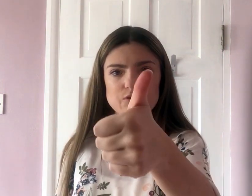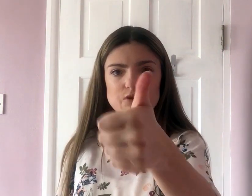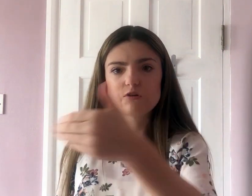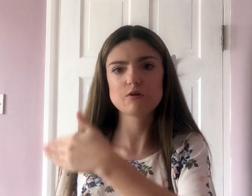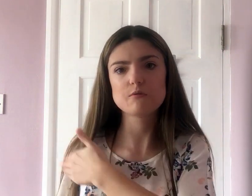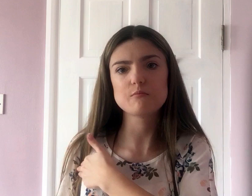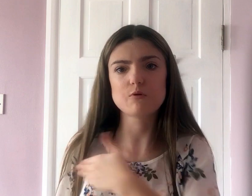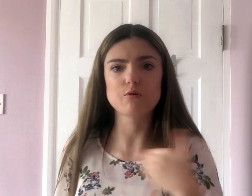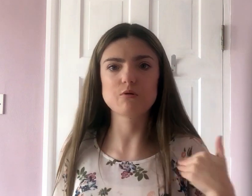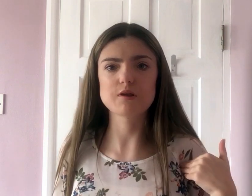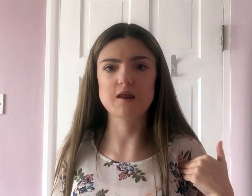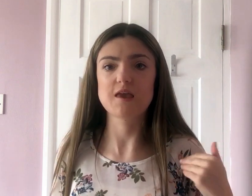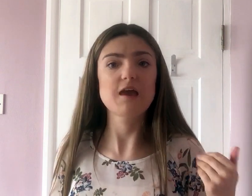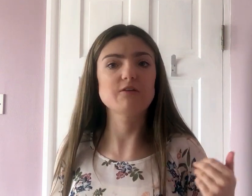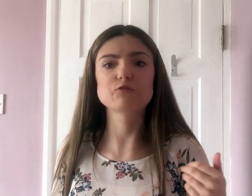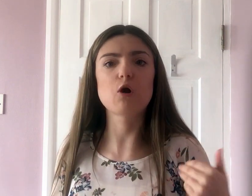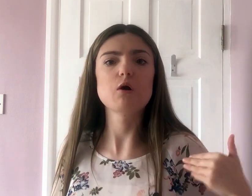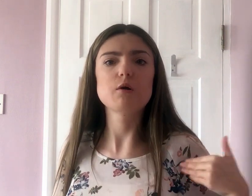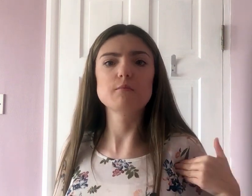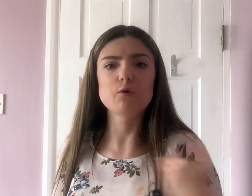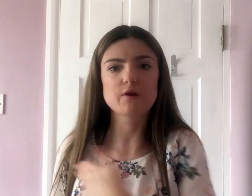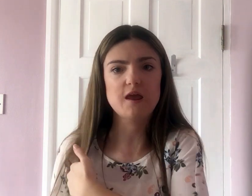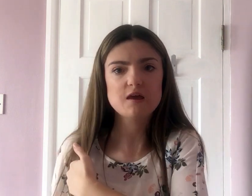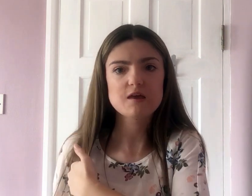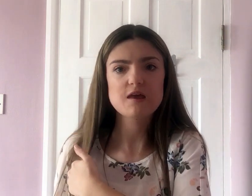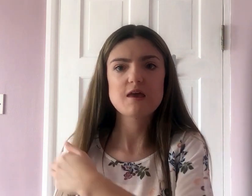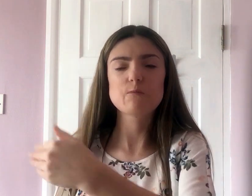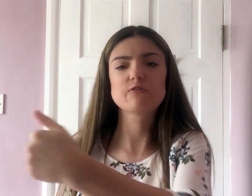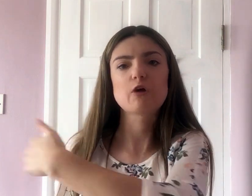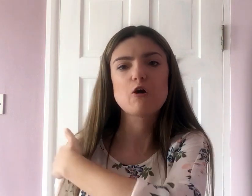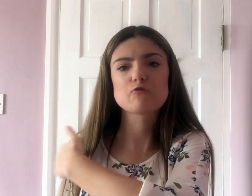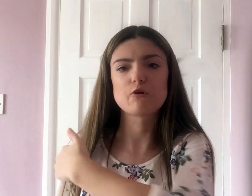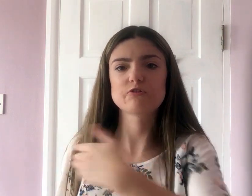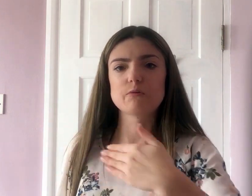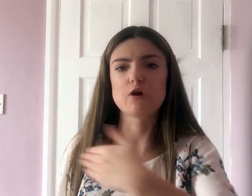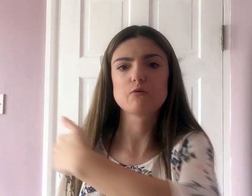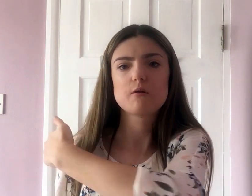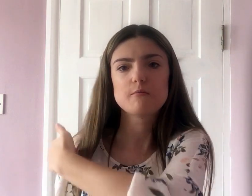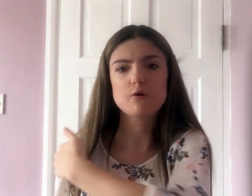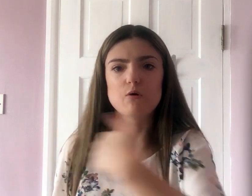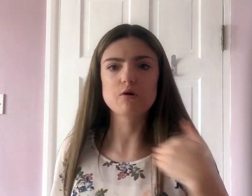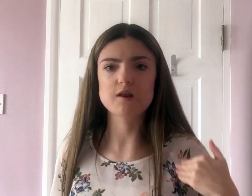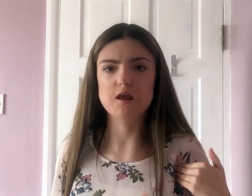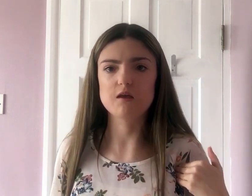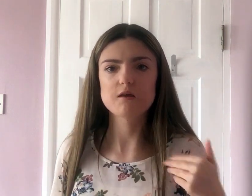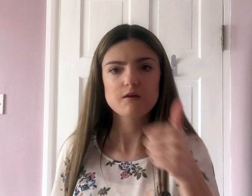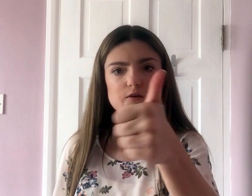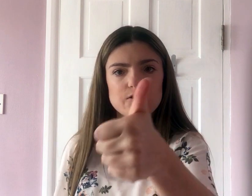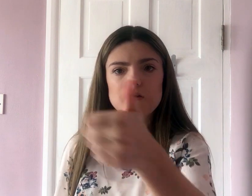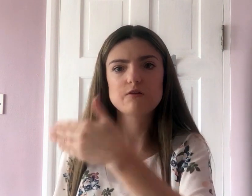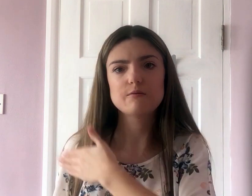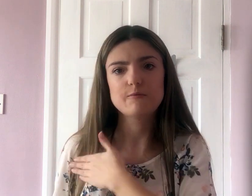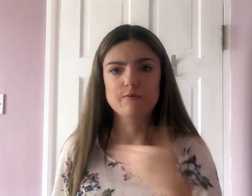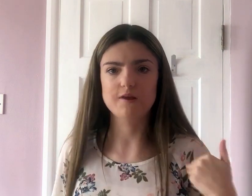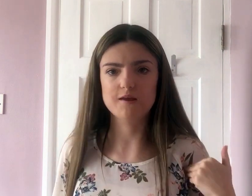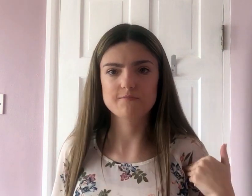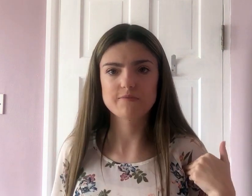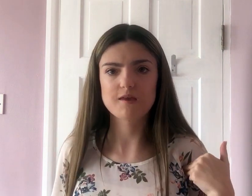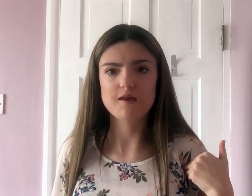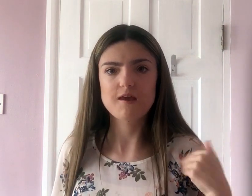good morning. It's not morning, we start across, so we go morning, good morning.